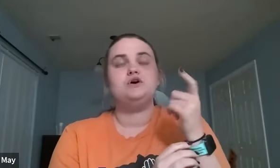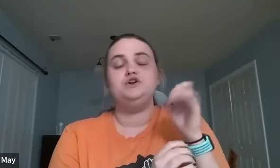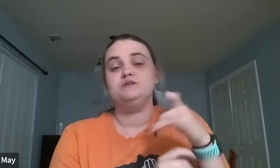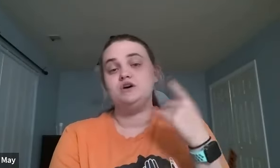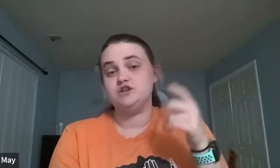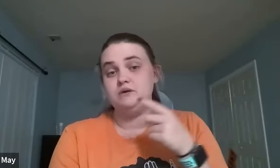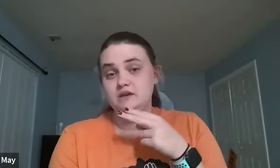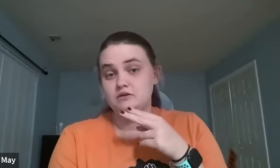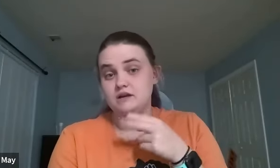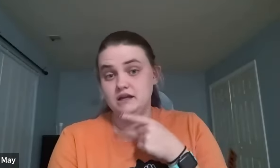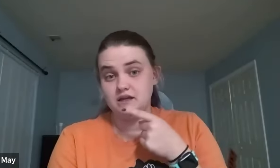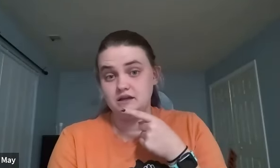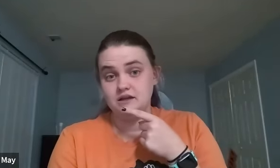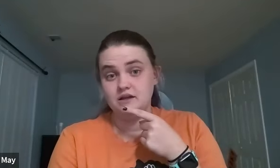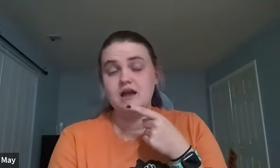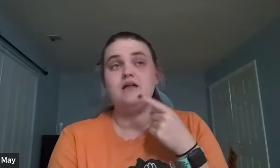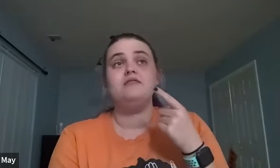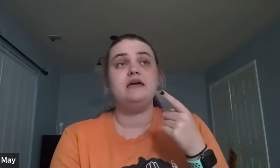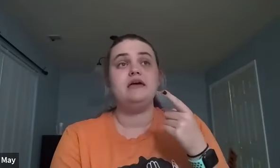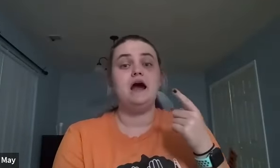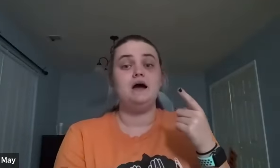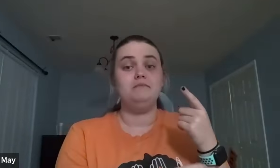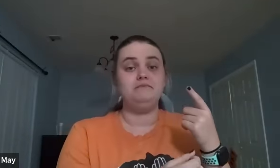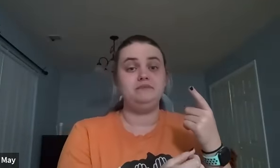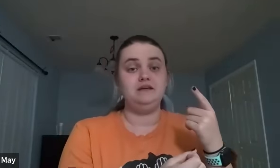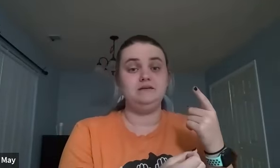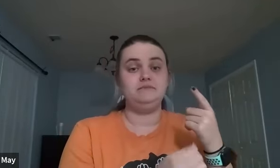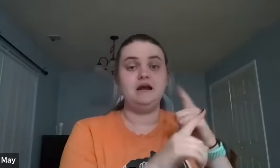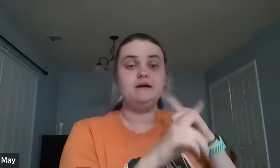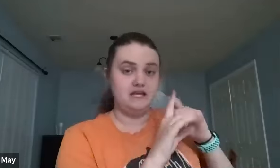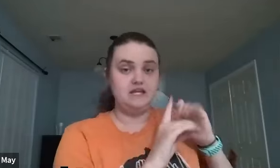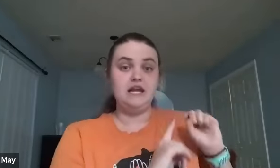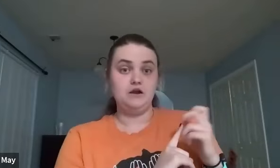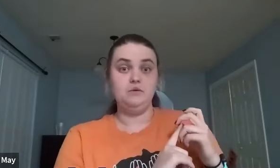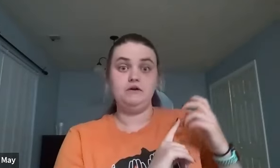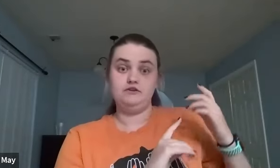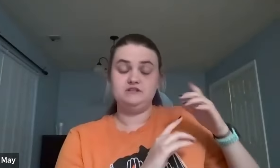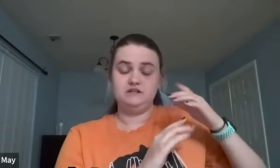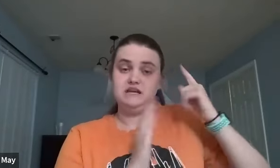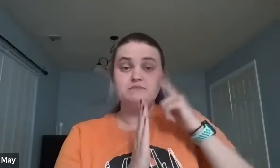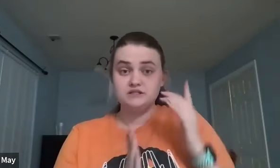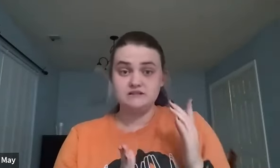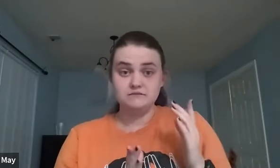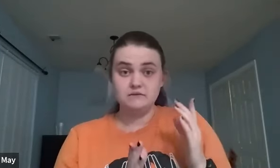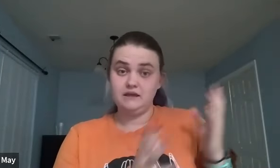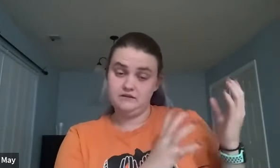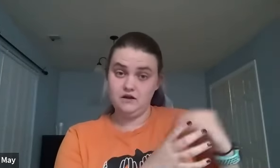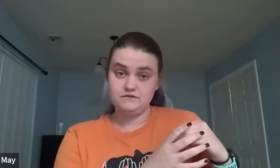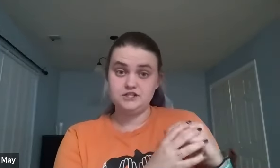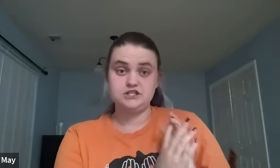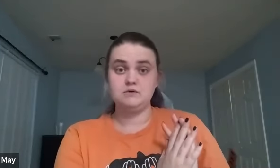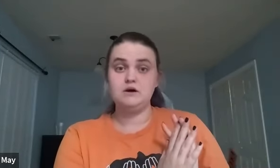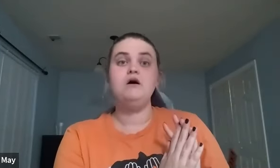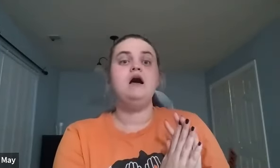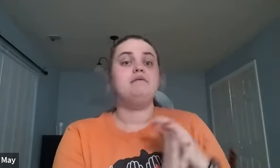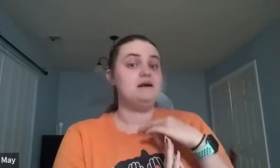who is also hearing, then I might be, but I'm like in an area where there's a deaf person in the conversation as well, but I'm